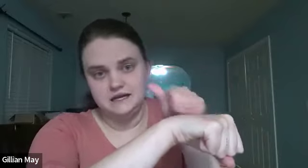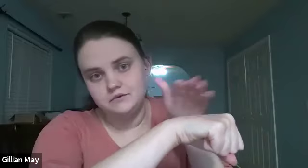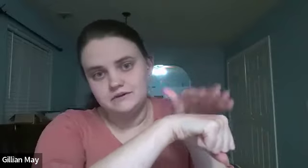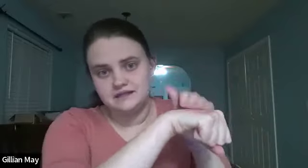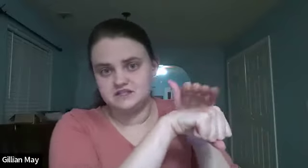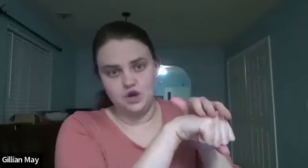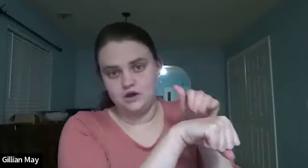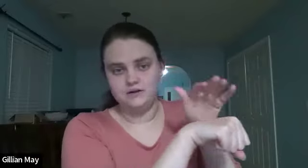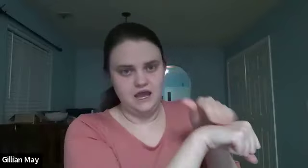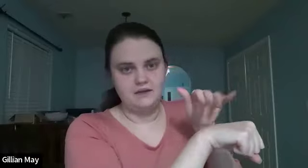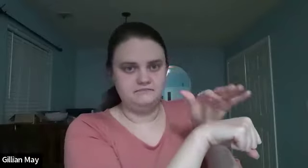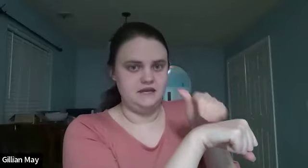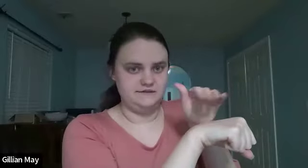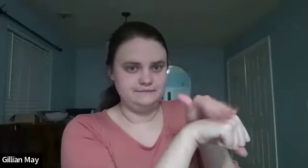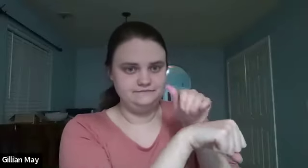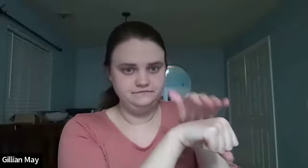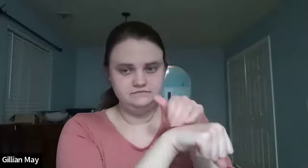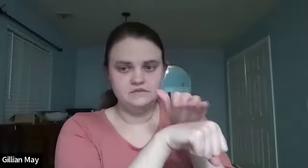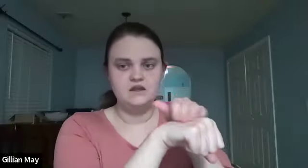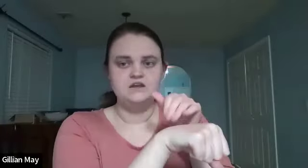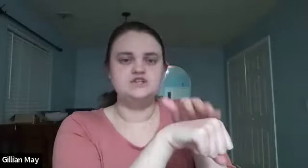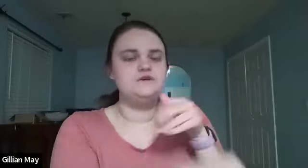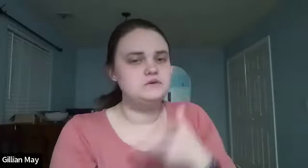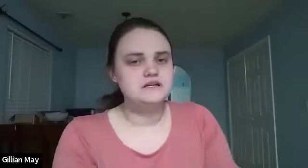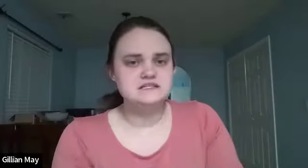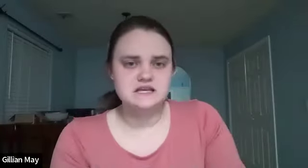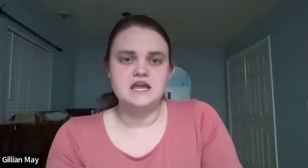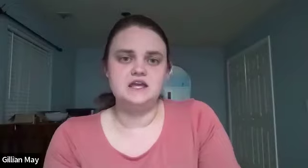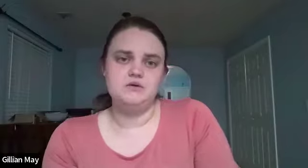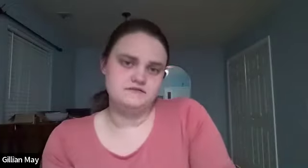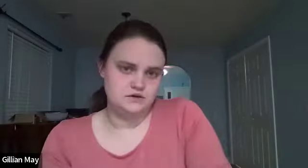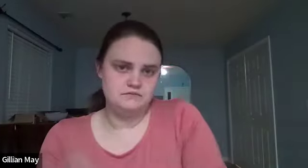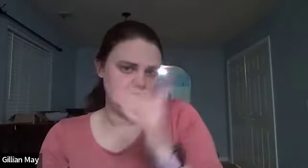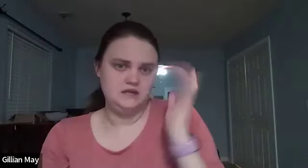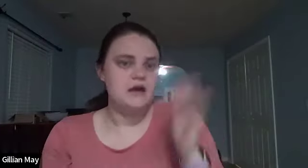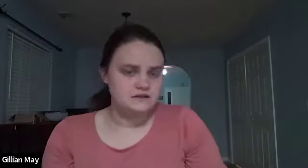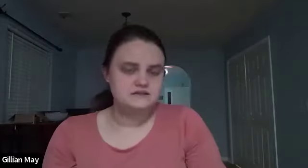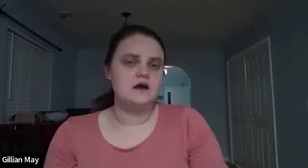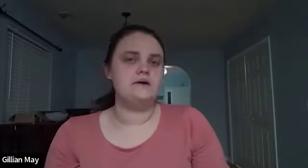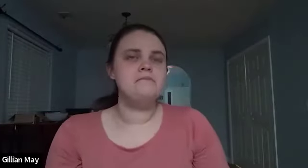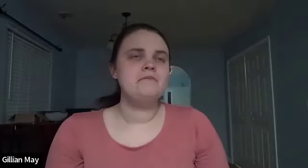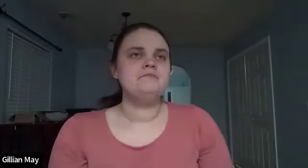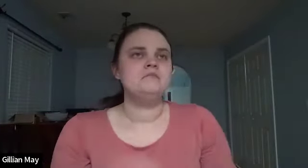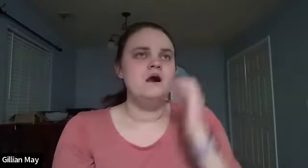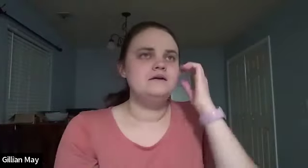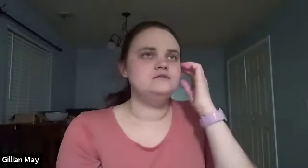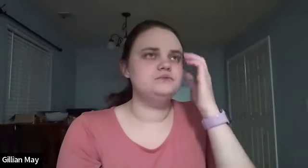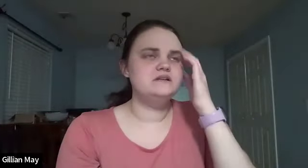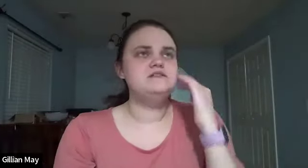animal, like it's a dog or a cat pet. So if you were gonna say you have so many pets, really there